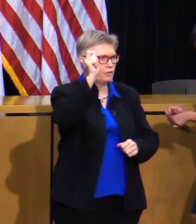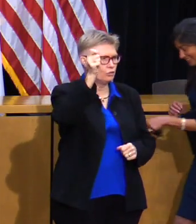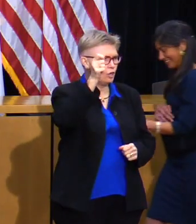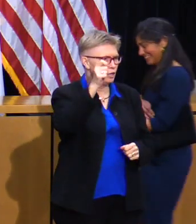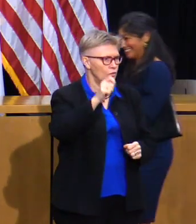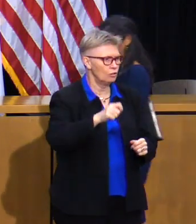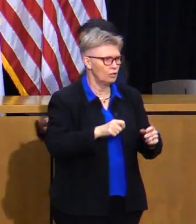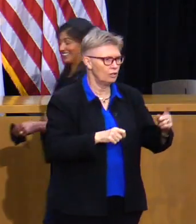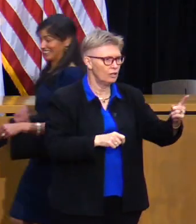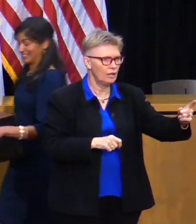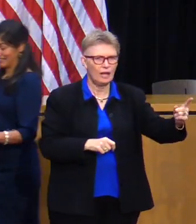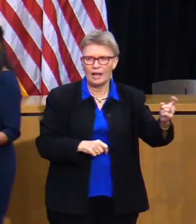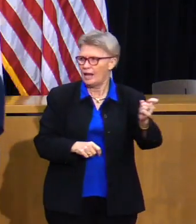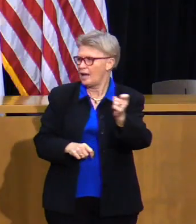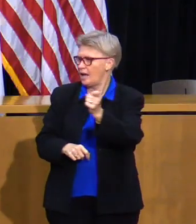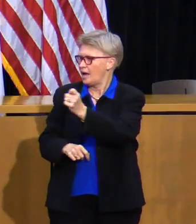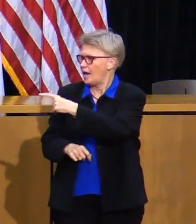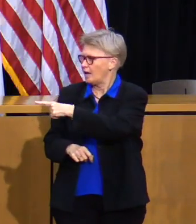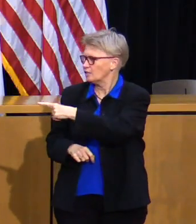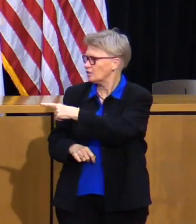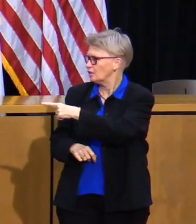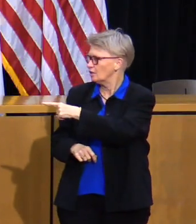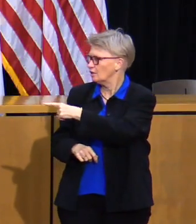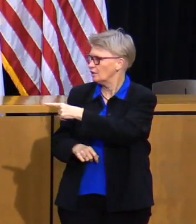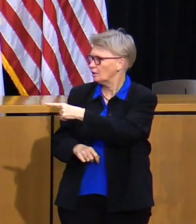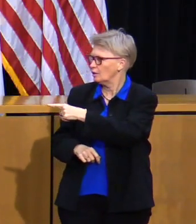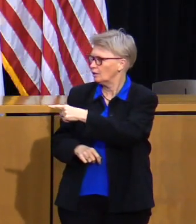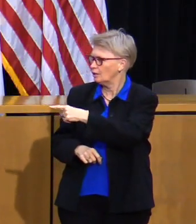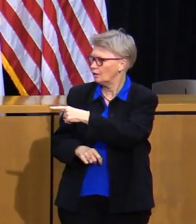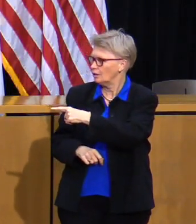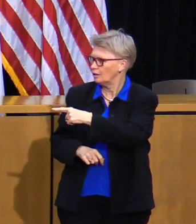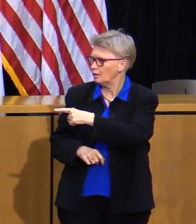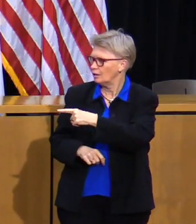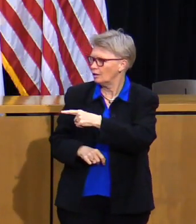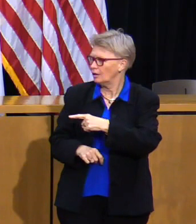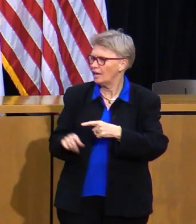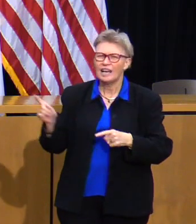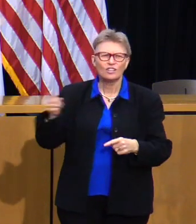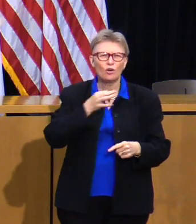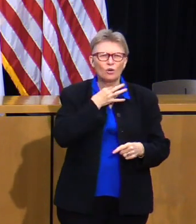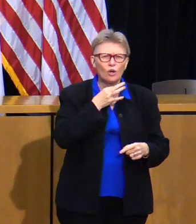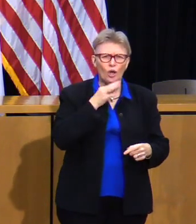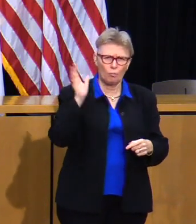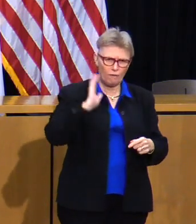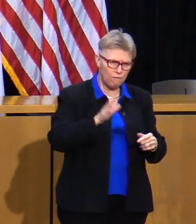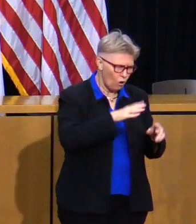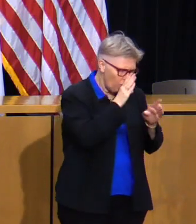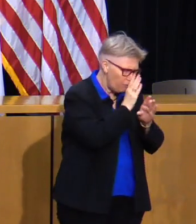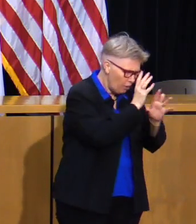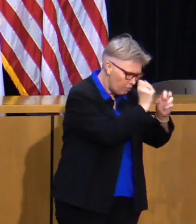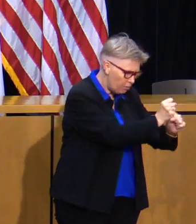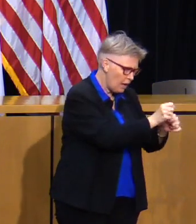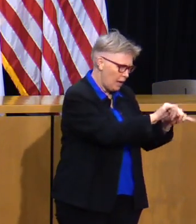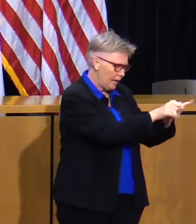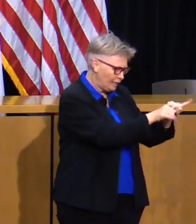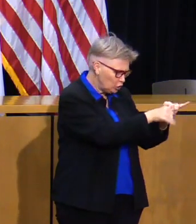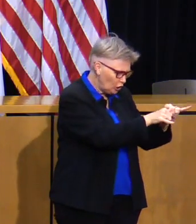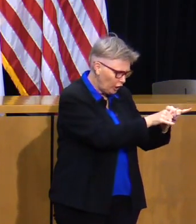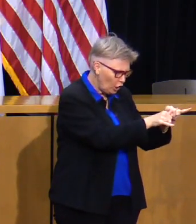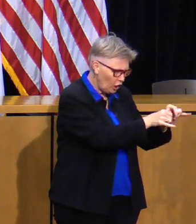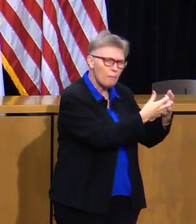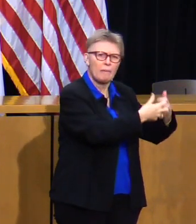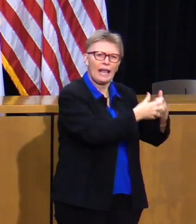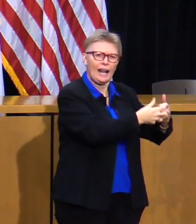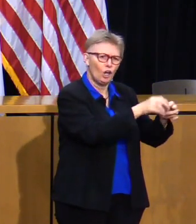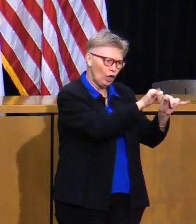microphone. I'm curious what is the connection between mechanical engineering and the law? And can you kind of describe